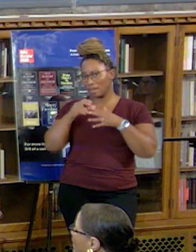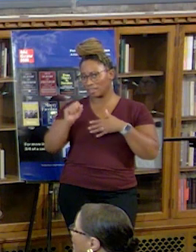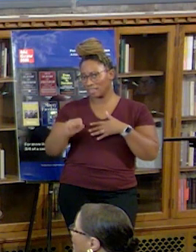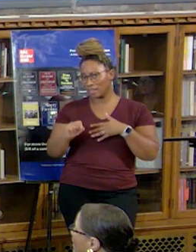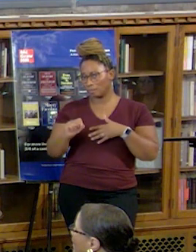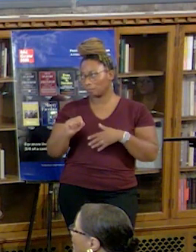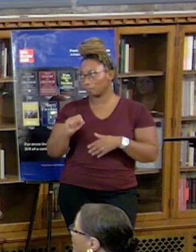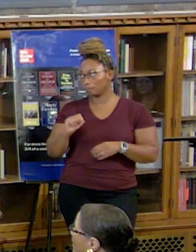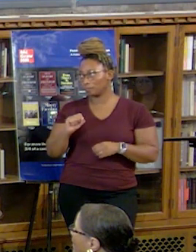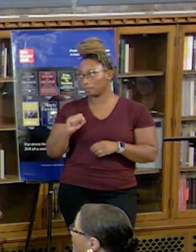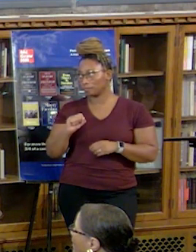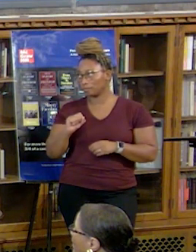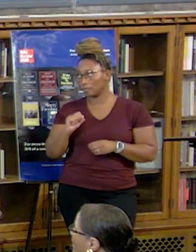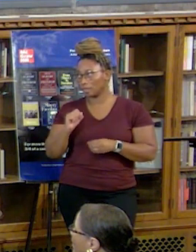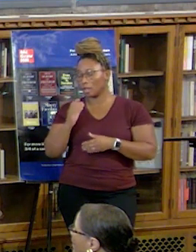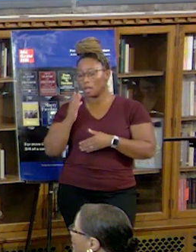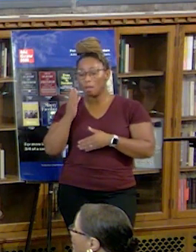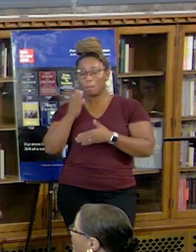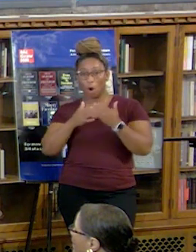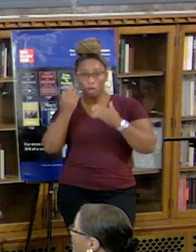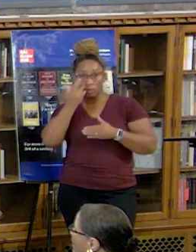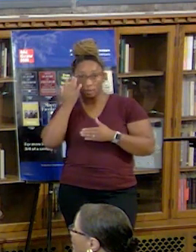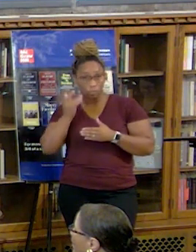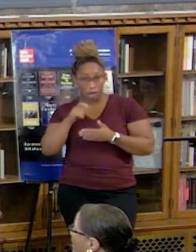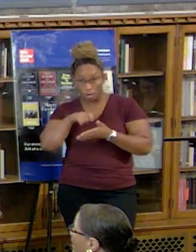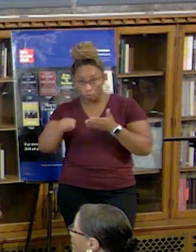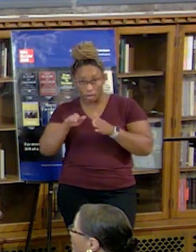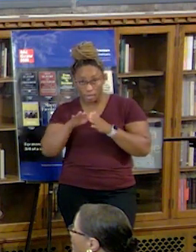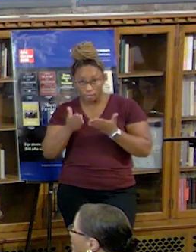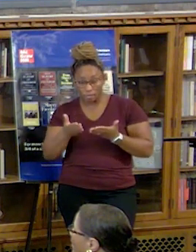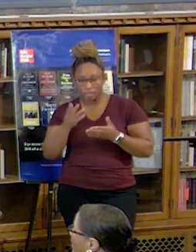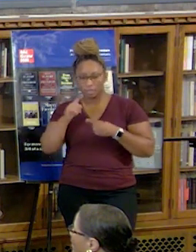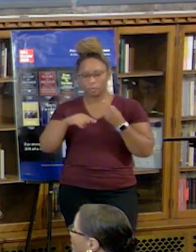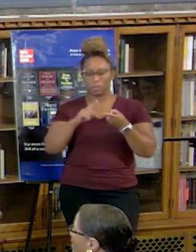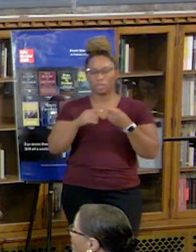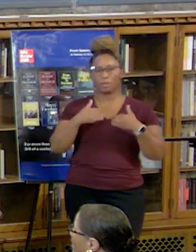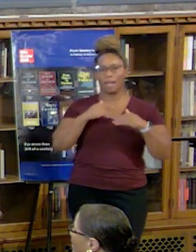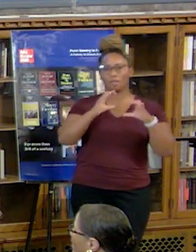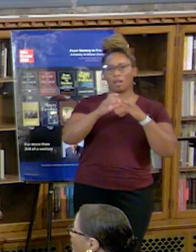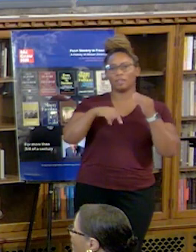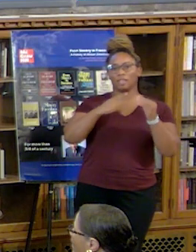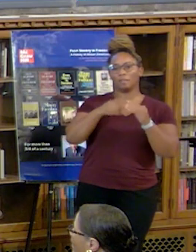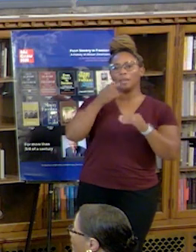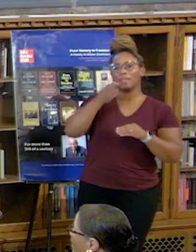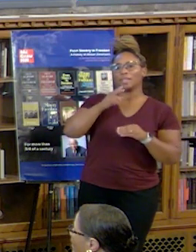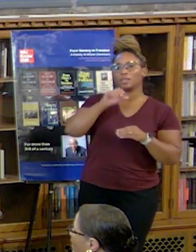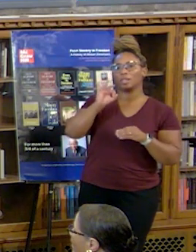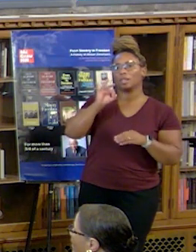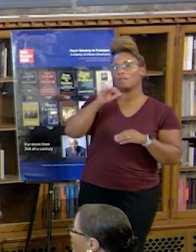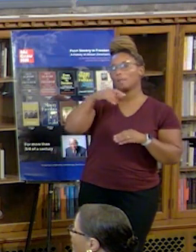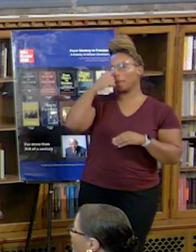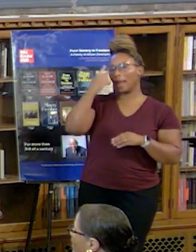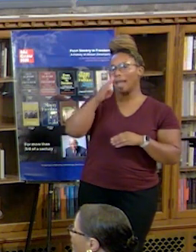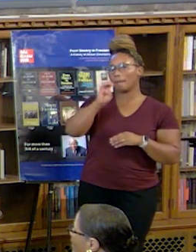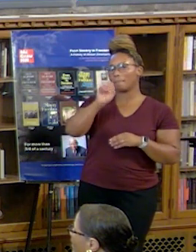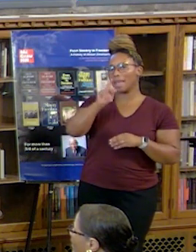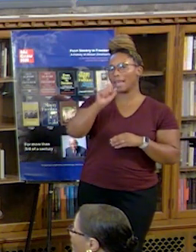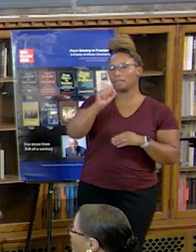I'm part of why this book is because you they have a conversation on history of B